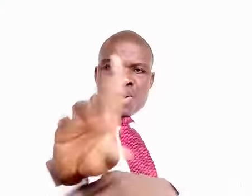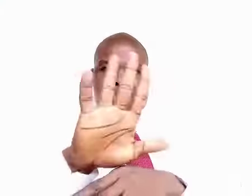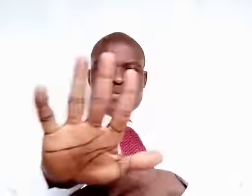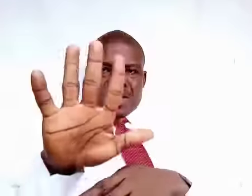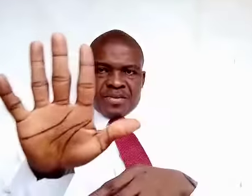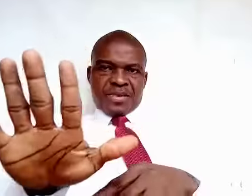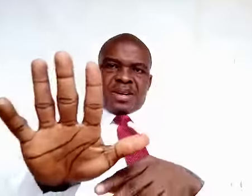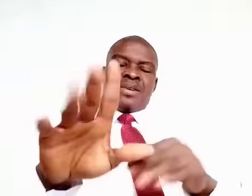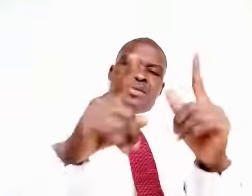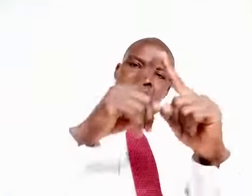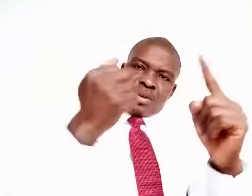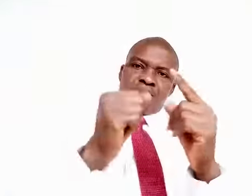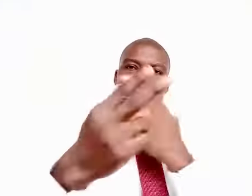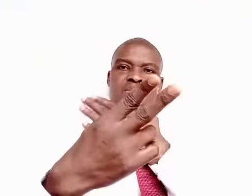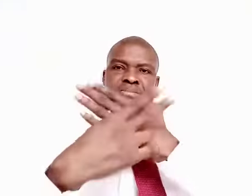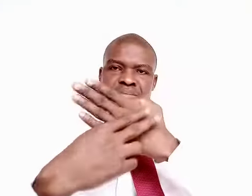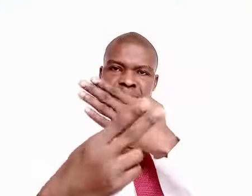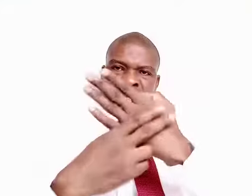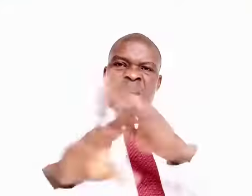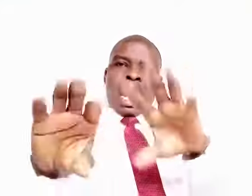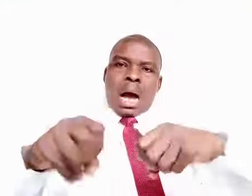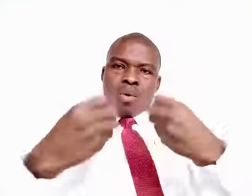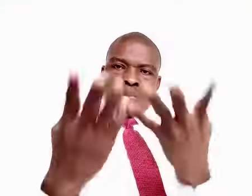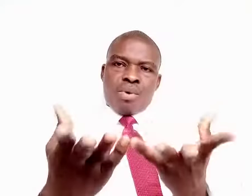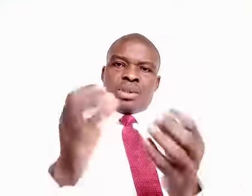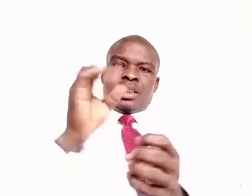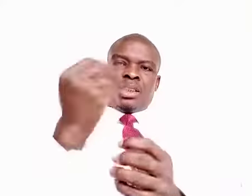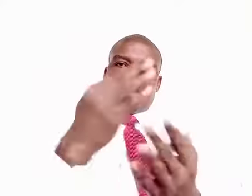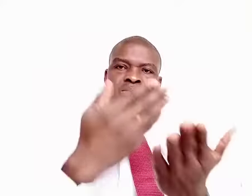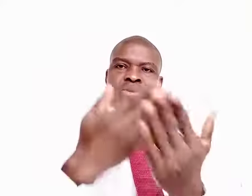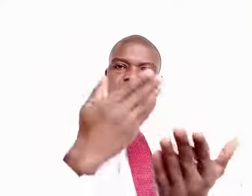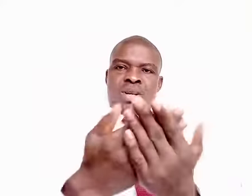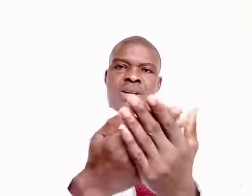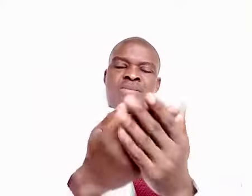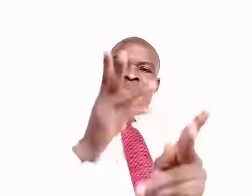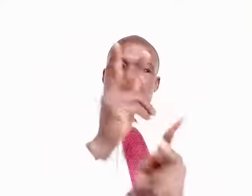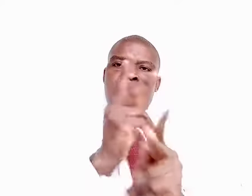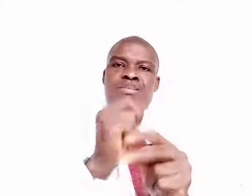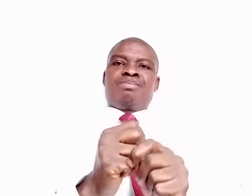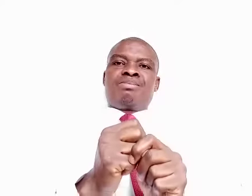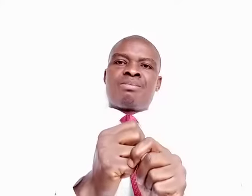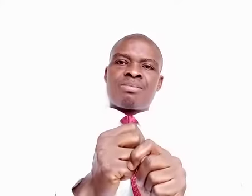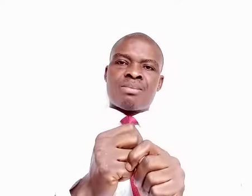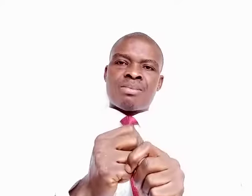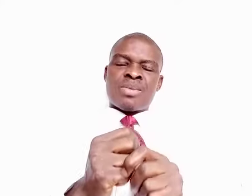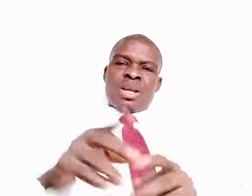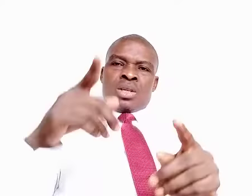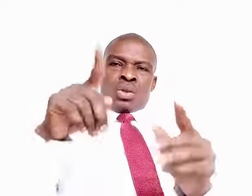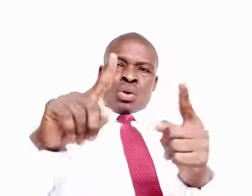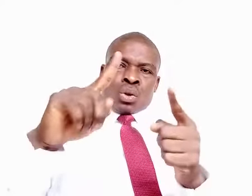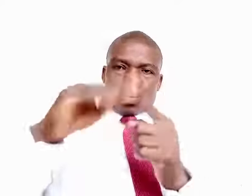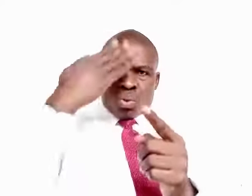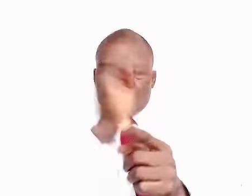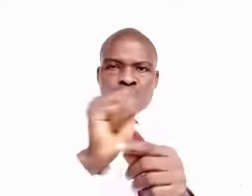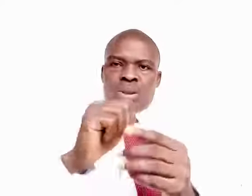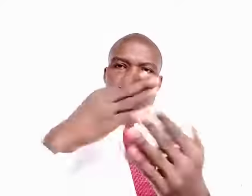155,755 from the account. How much was left in his bank account? Solution: to find the amount left in his account,